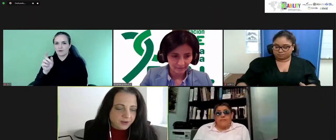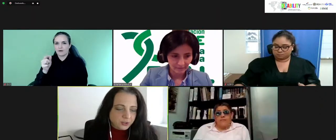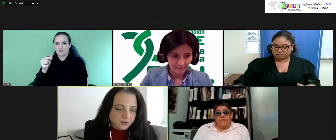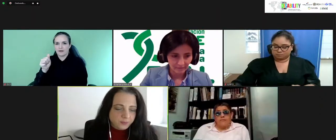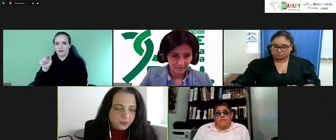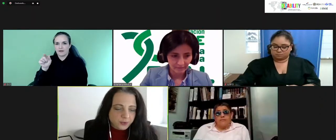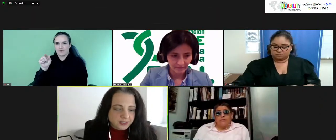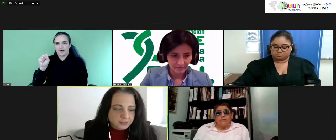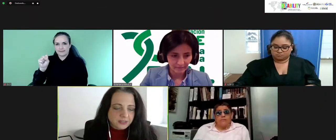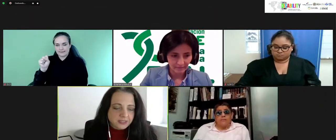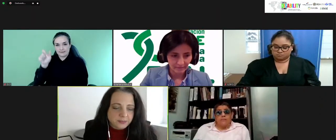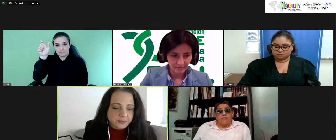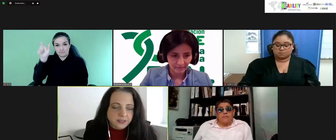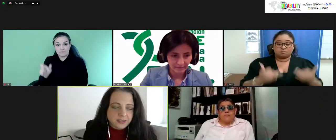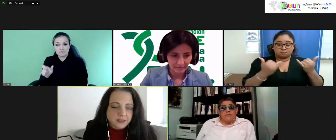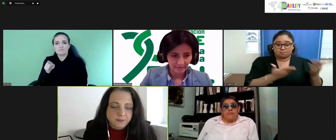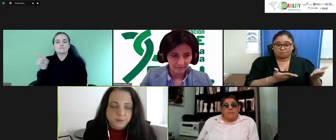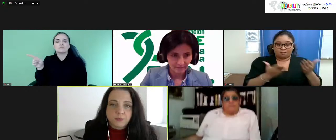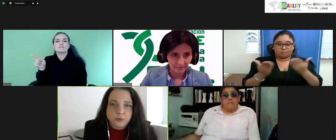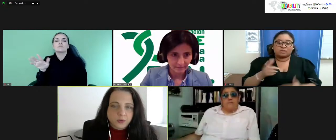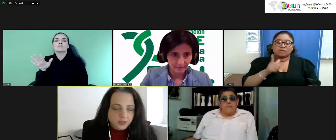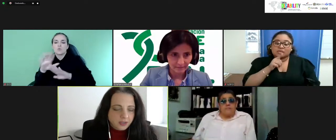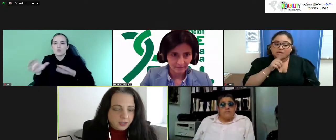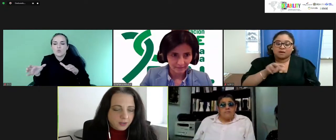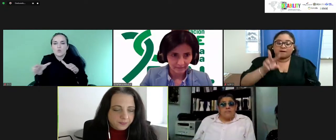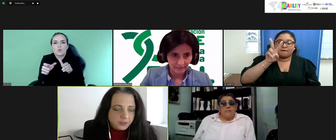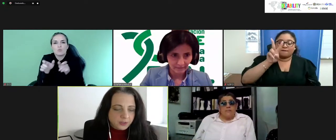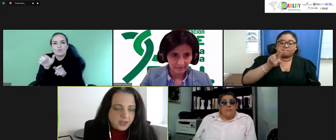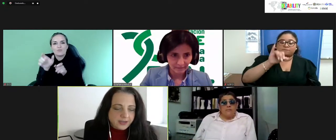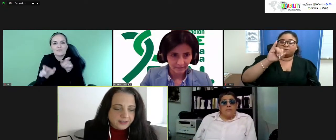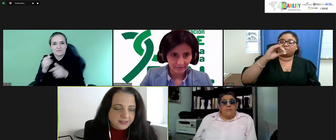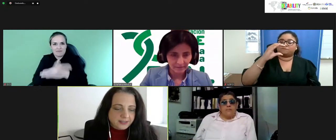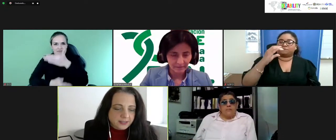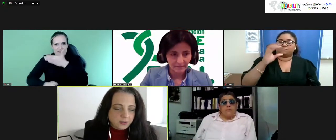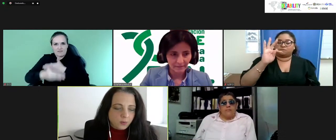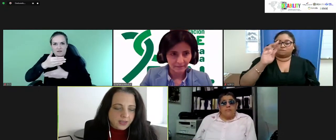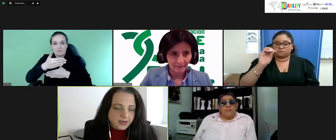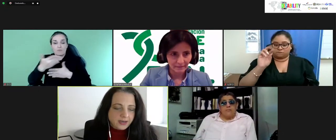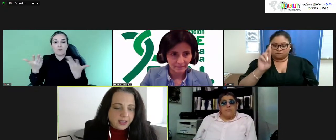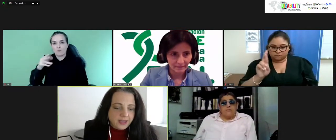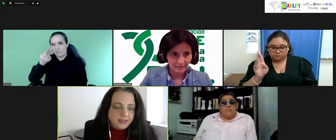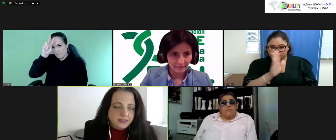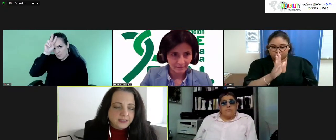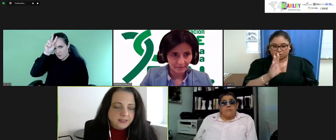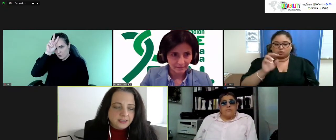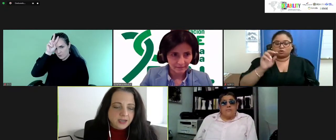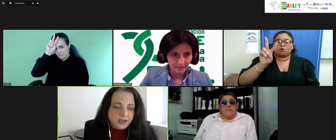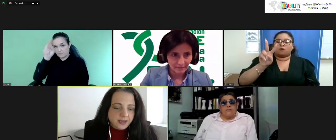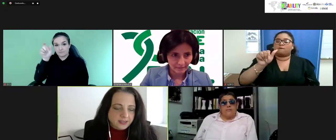integration of persons with disabilities of peru konadis c-o-n-a-d-i-s